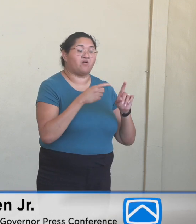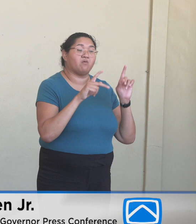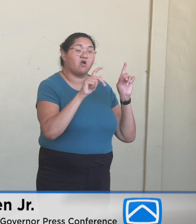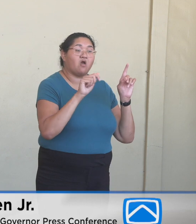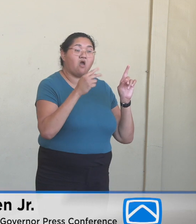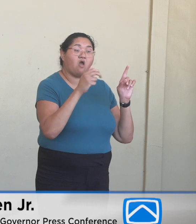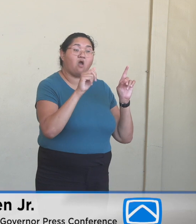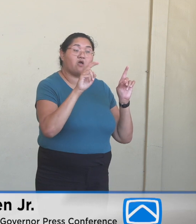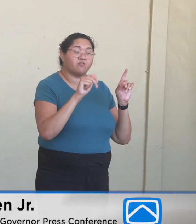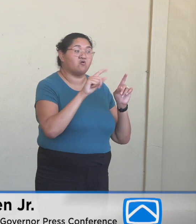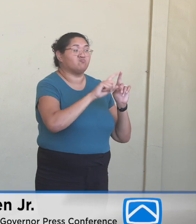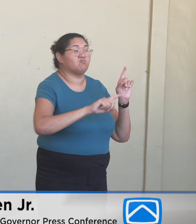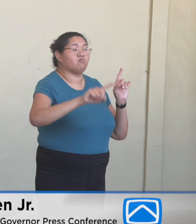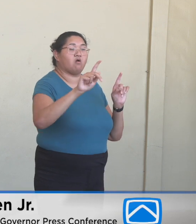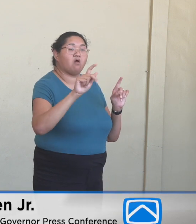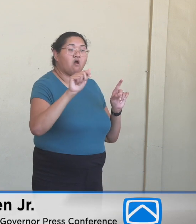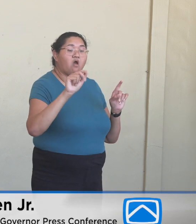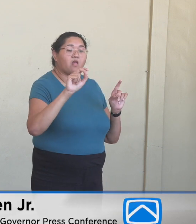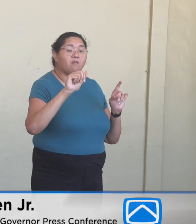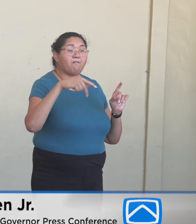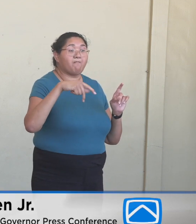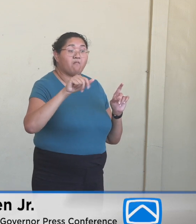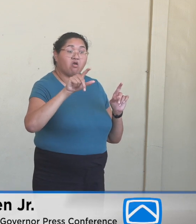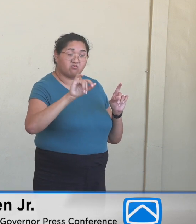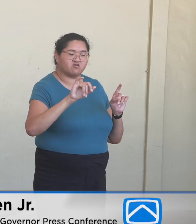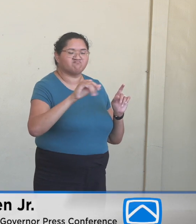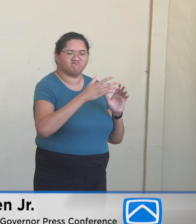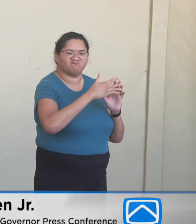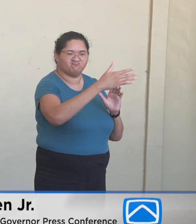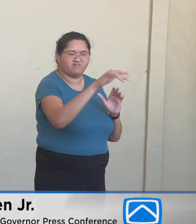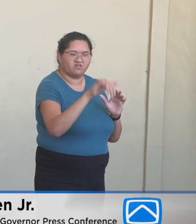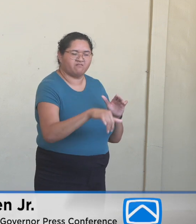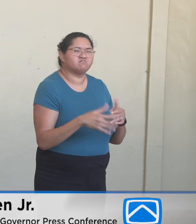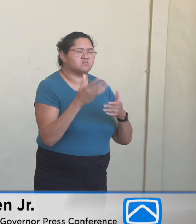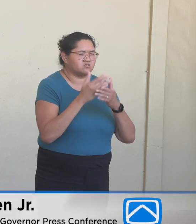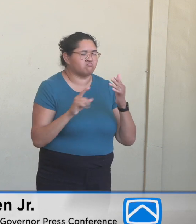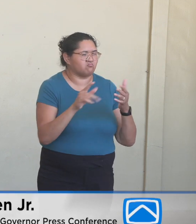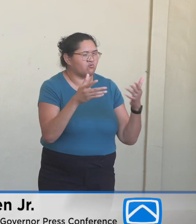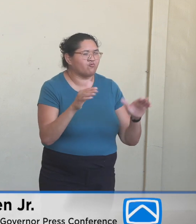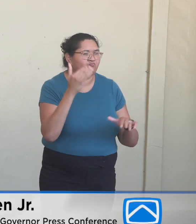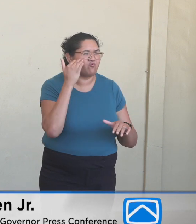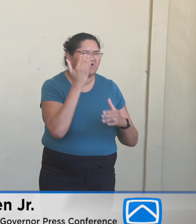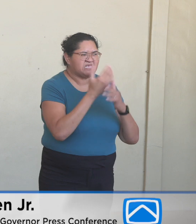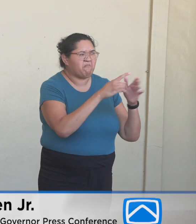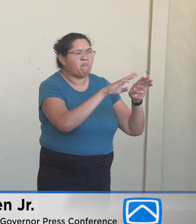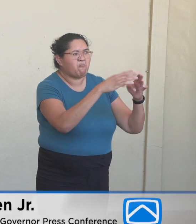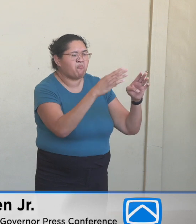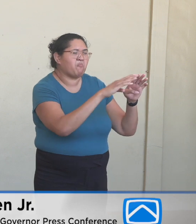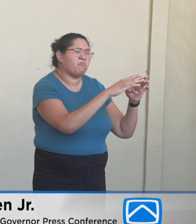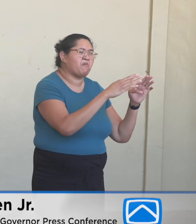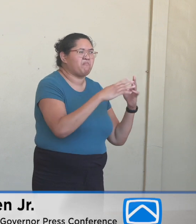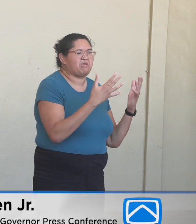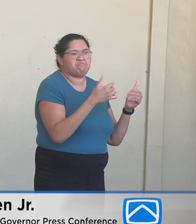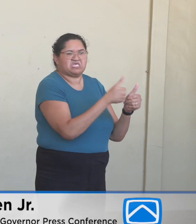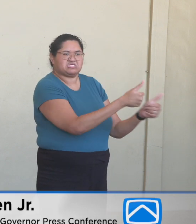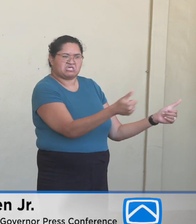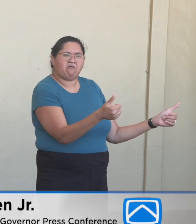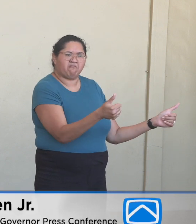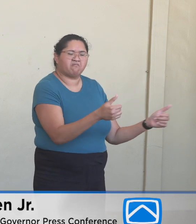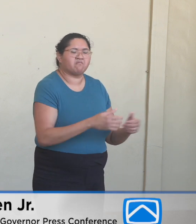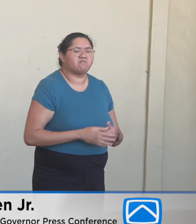Kahana to the Hyatt in Kanapali. Some of you probably know that people have opened on their own as